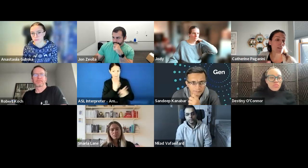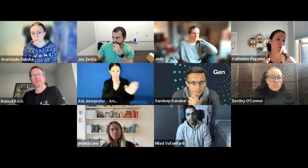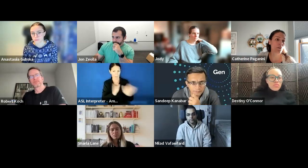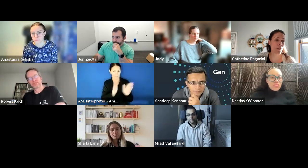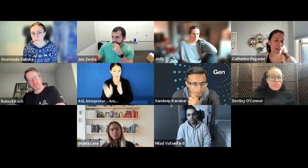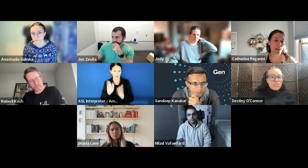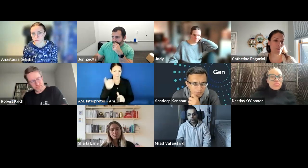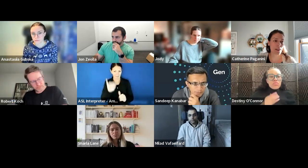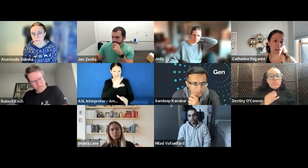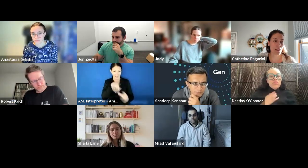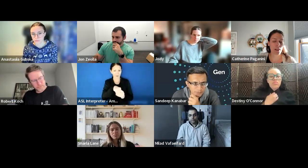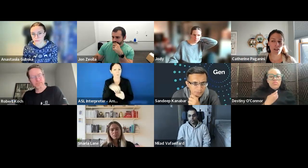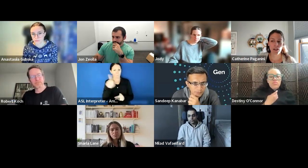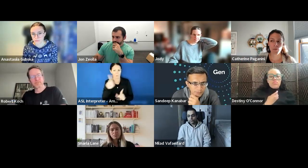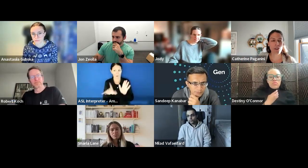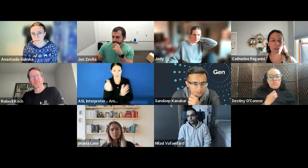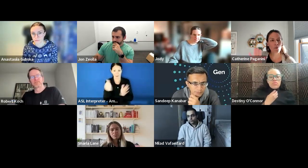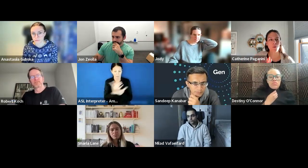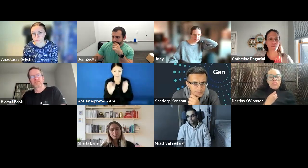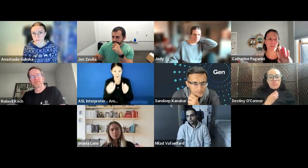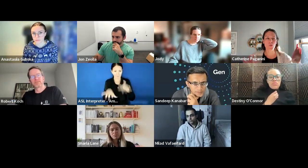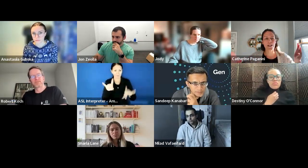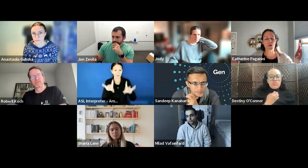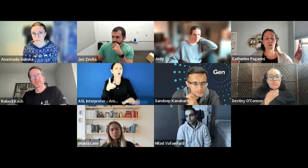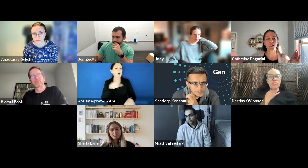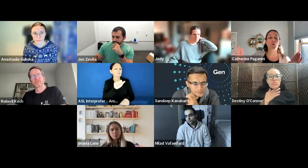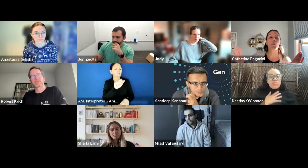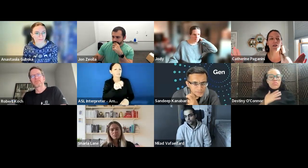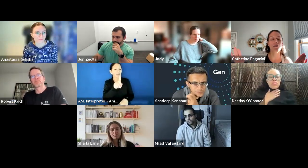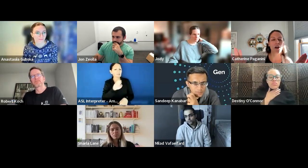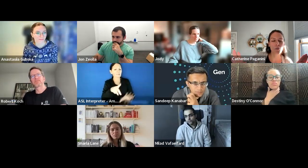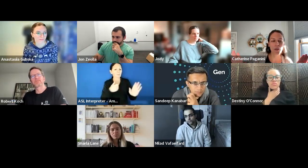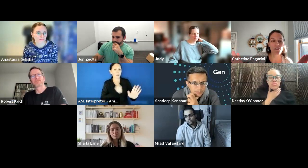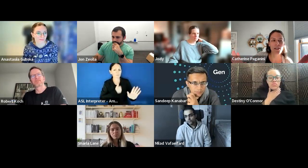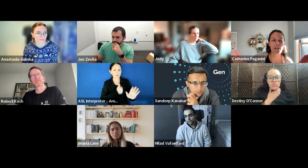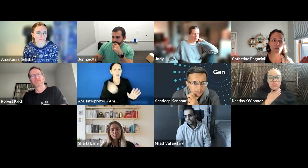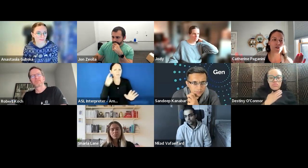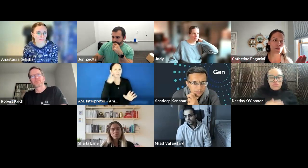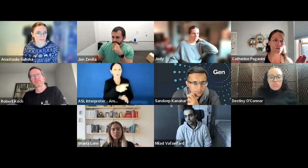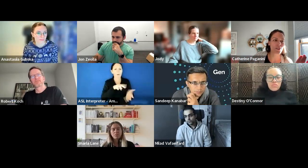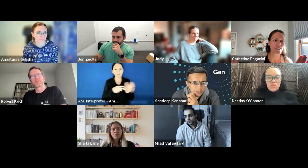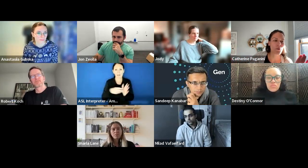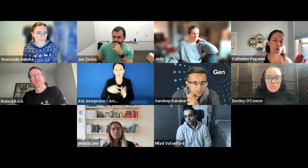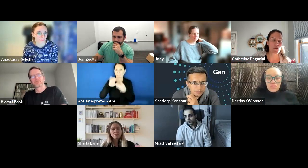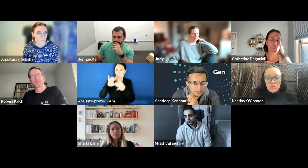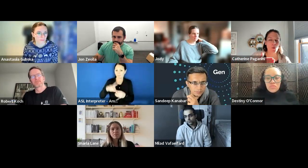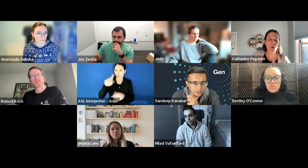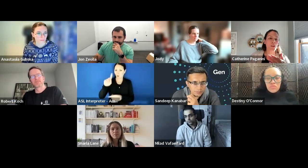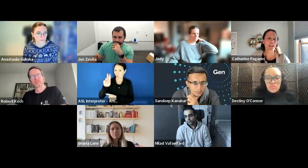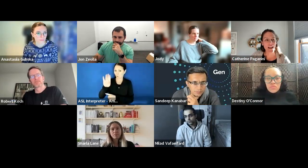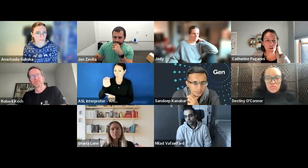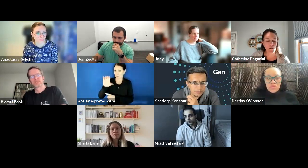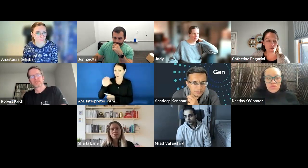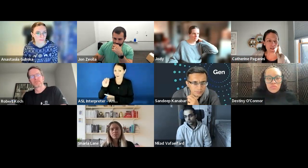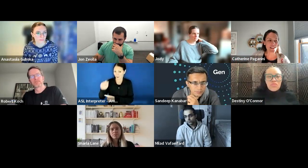So that's where you find everything. I thought you were referring because we had so many KubeCon documents, and that's true because we were